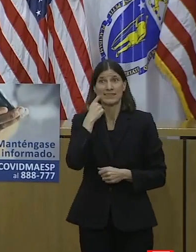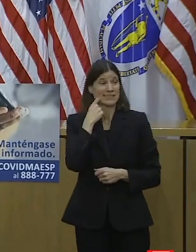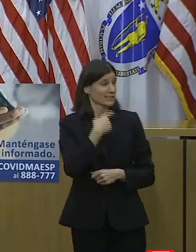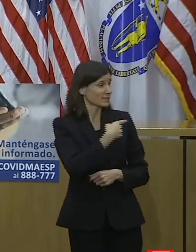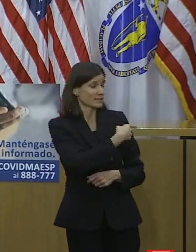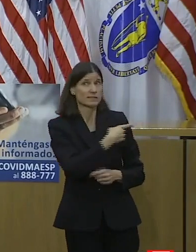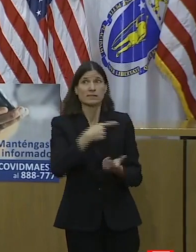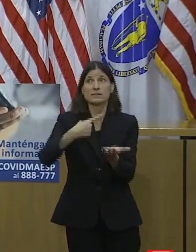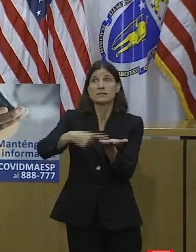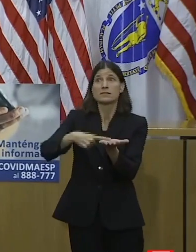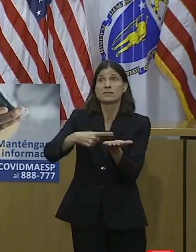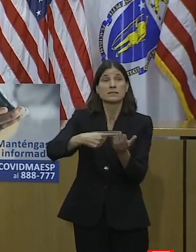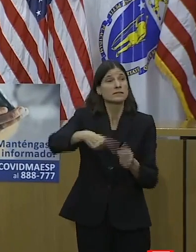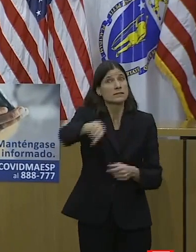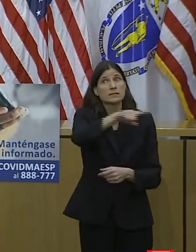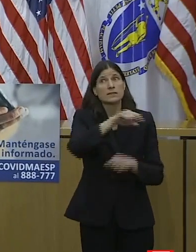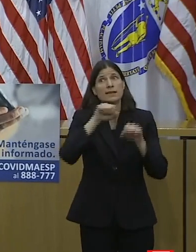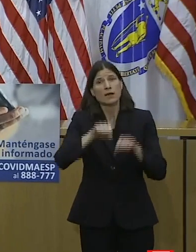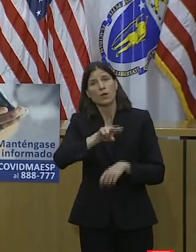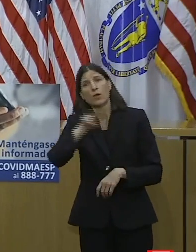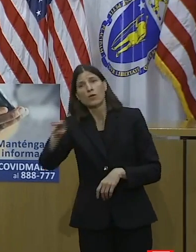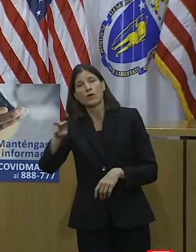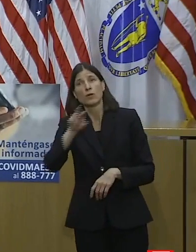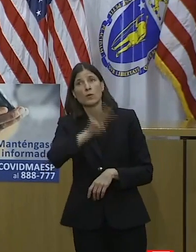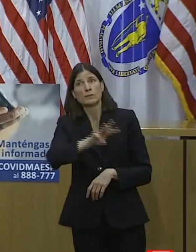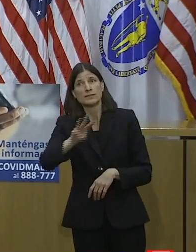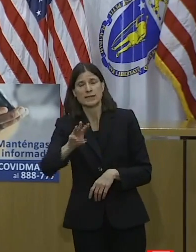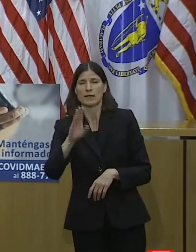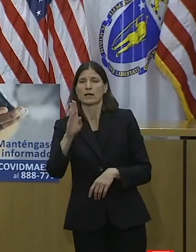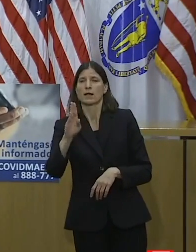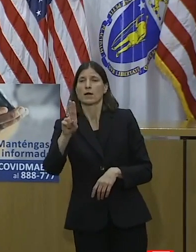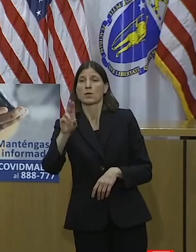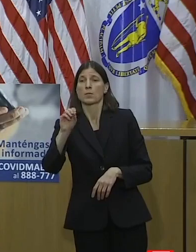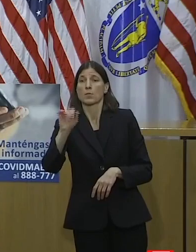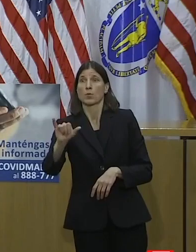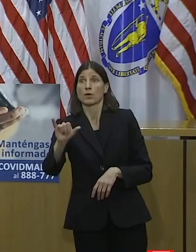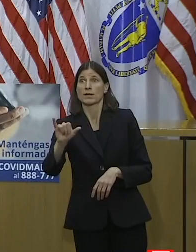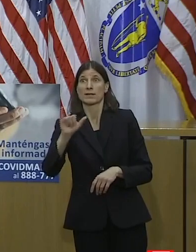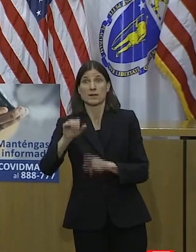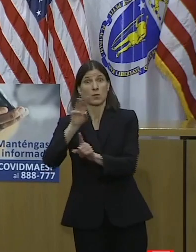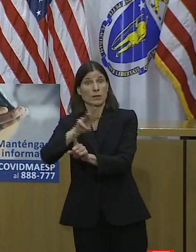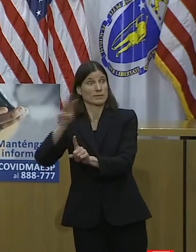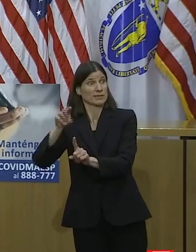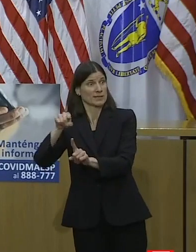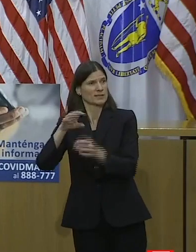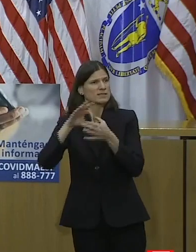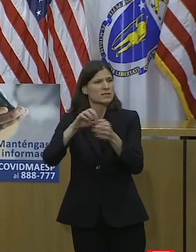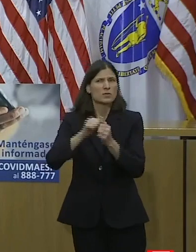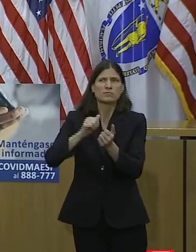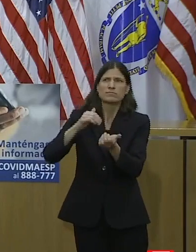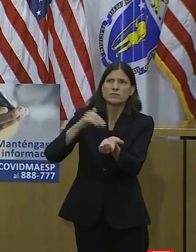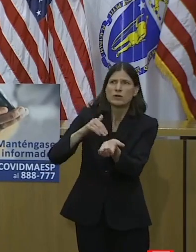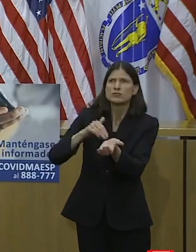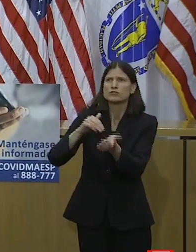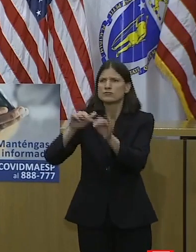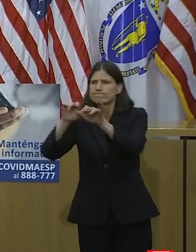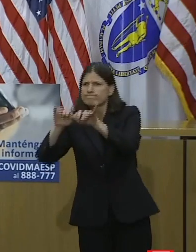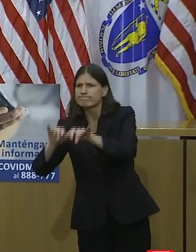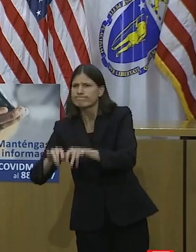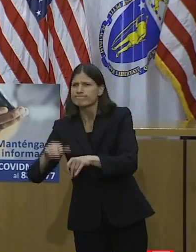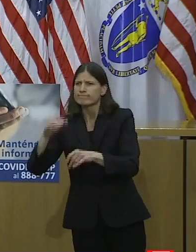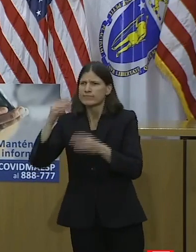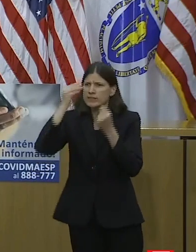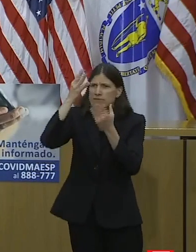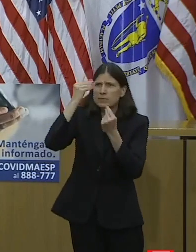do self-diagnostics to determine if they needed to reach out to a care provider or not. And then the third piece was to use